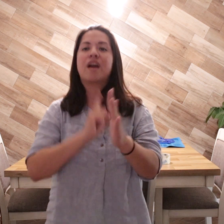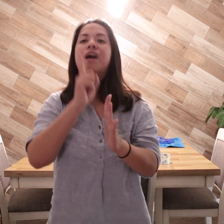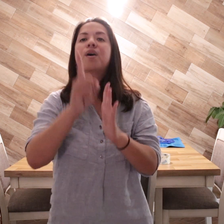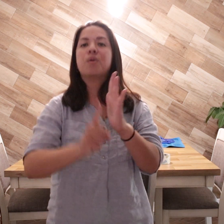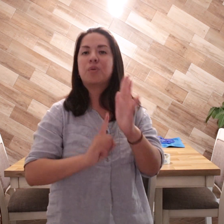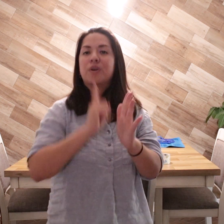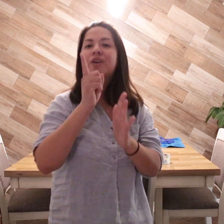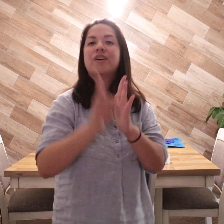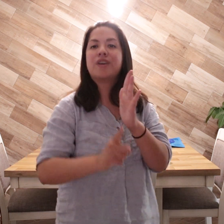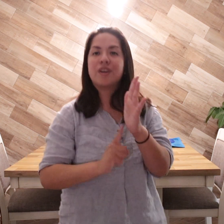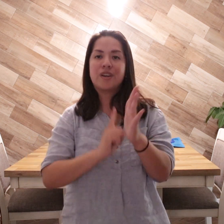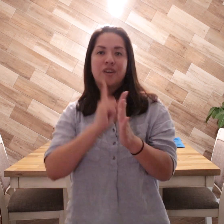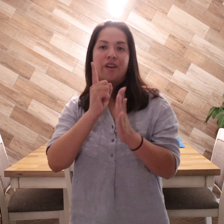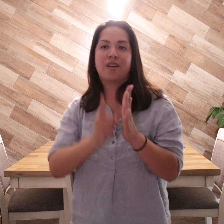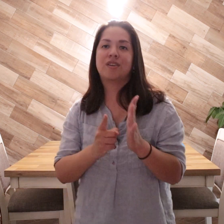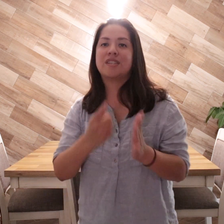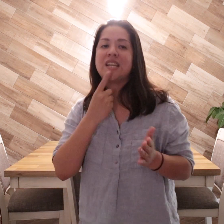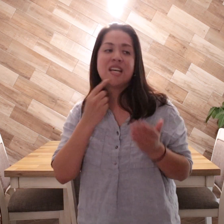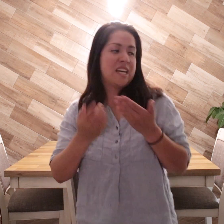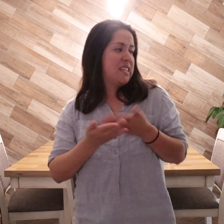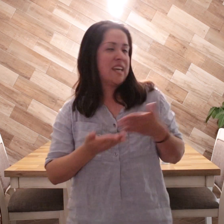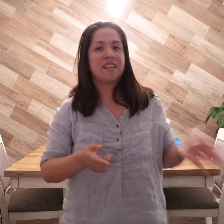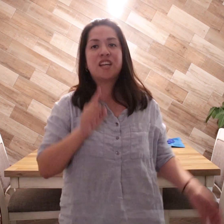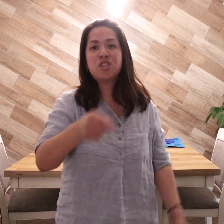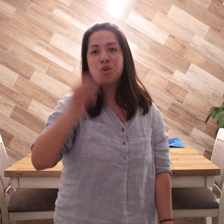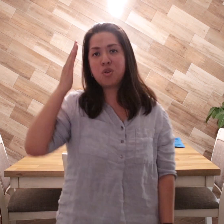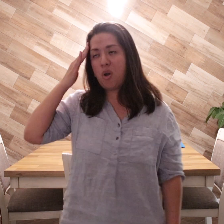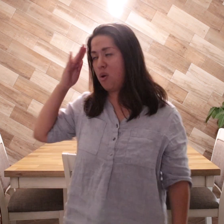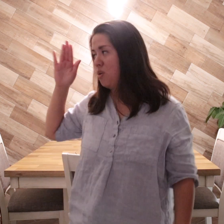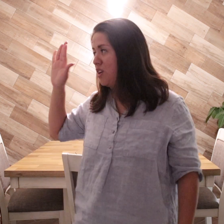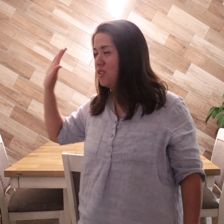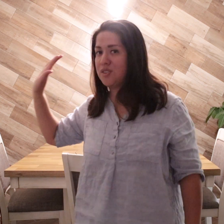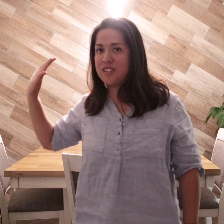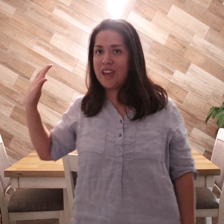hours Say things you don't understand